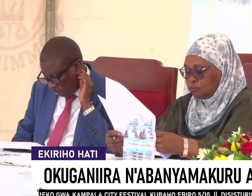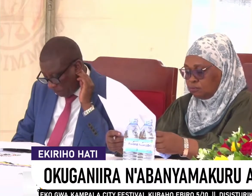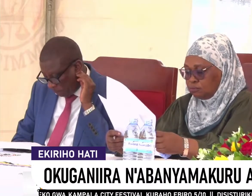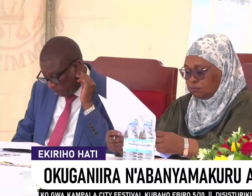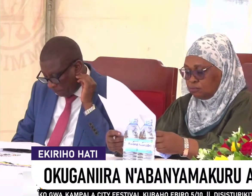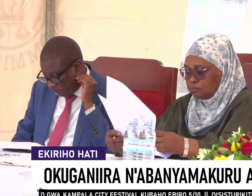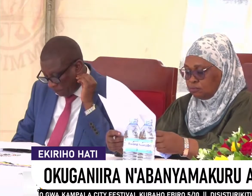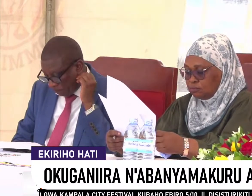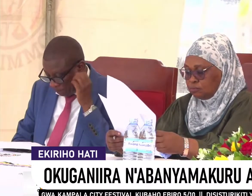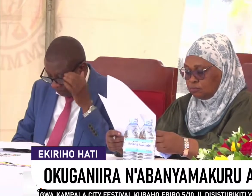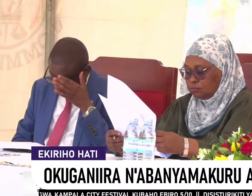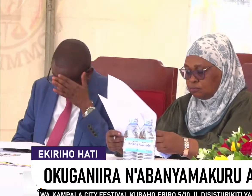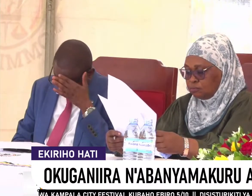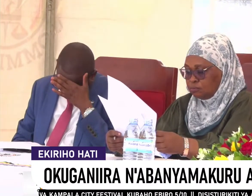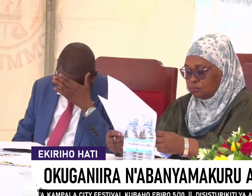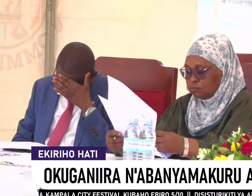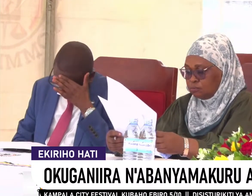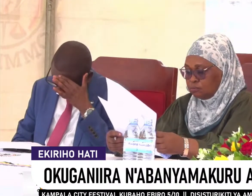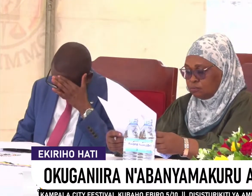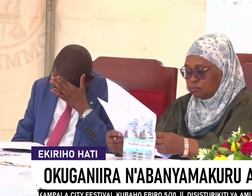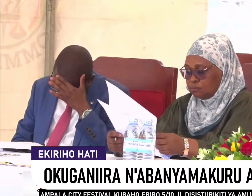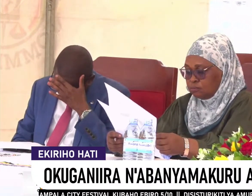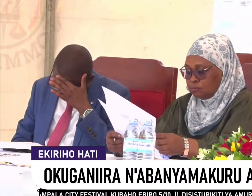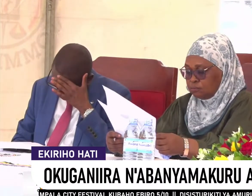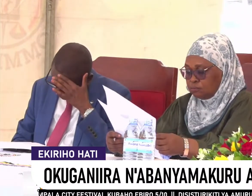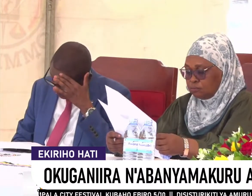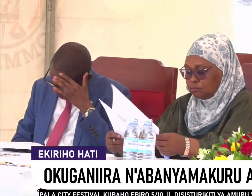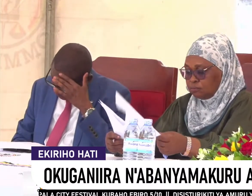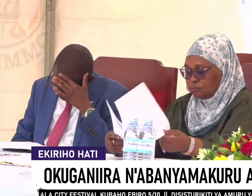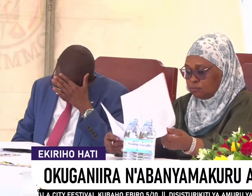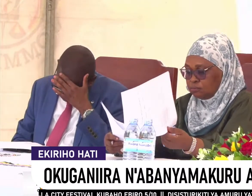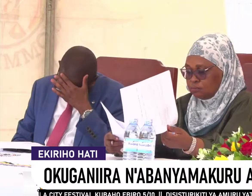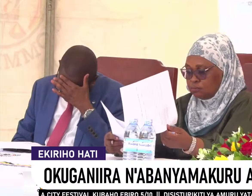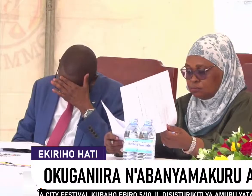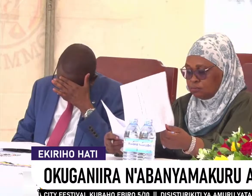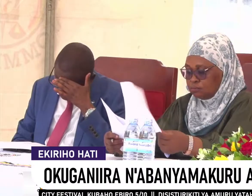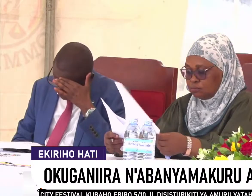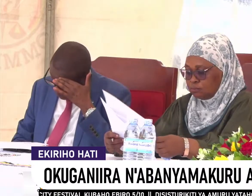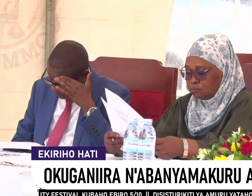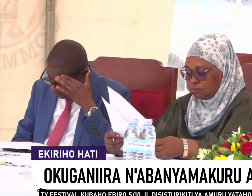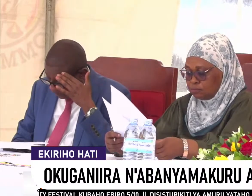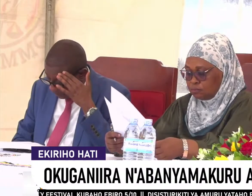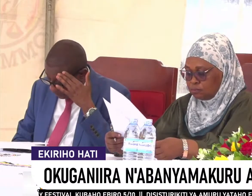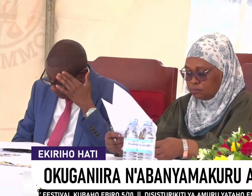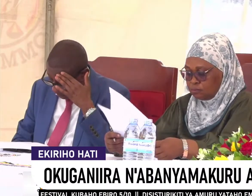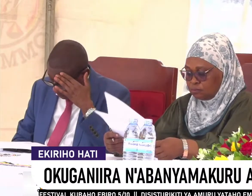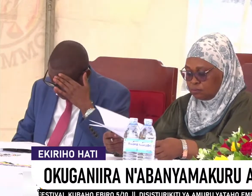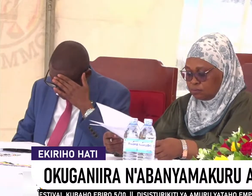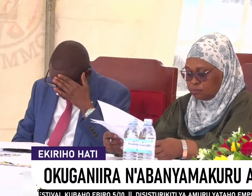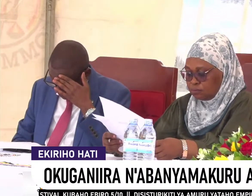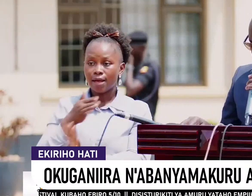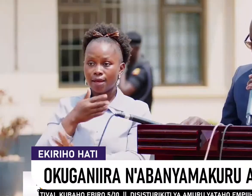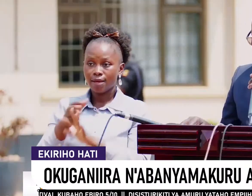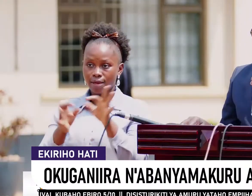Now, for presidential aspirants, the collection of these forms and guidelines